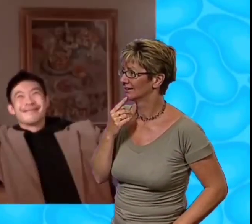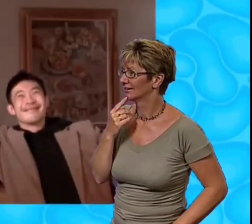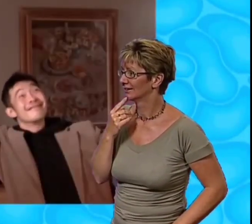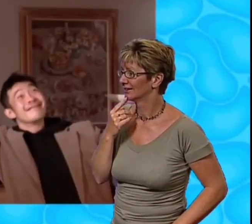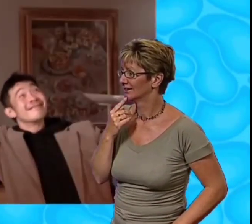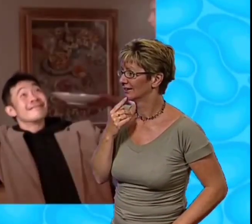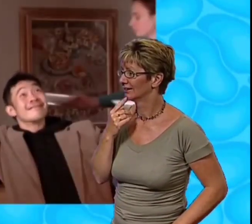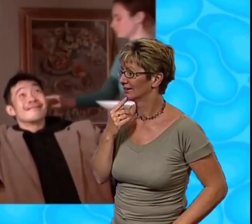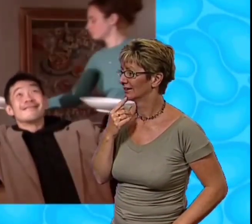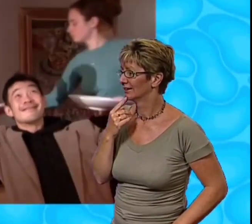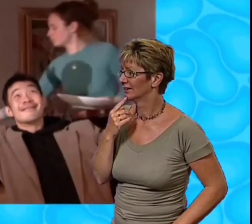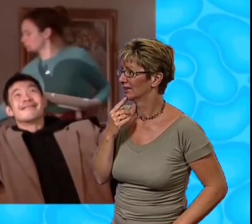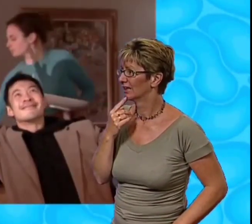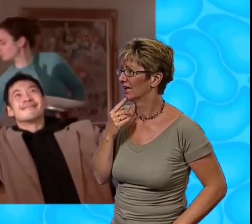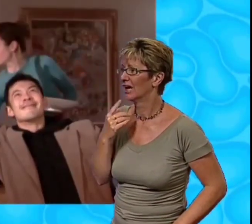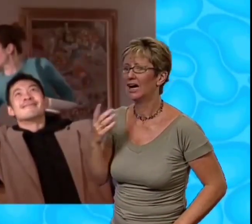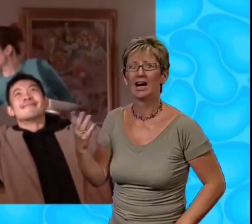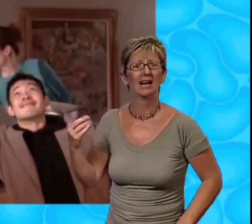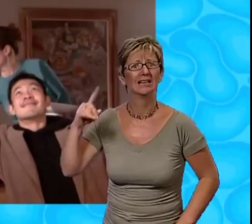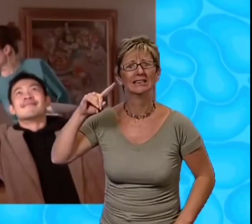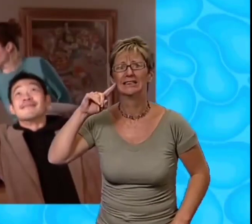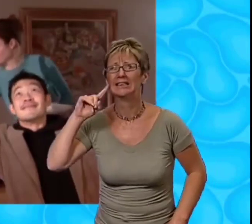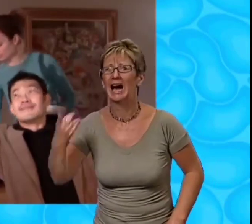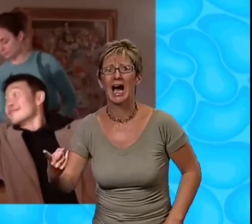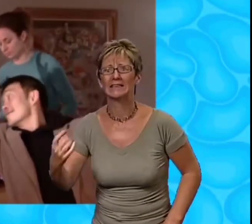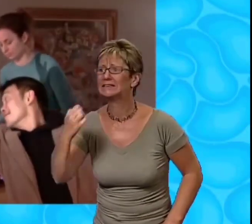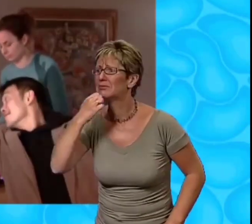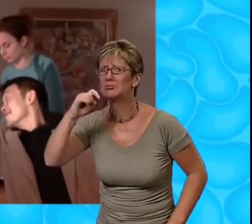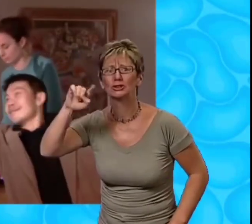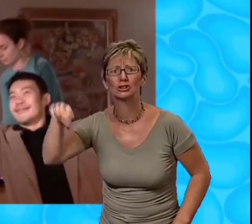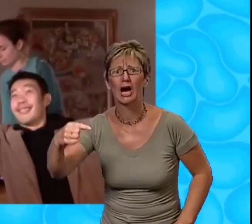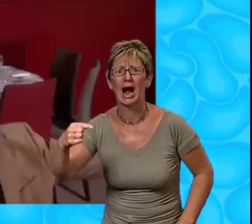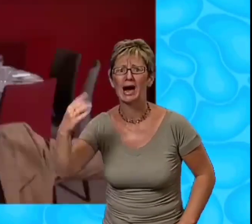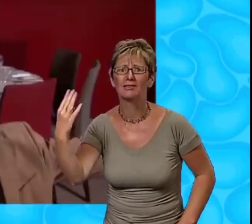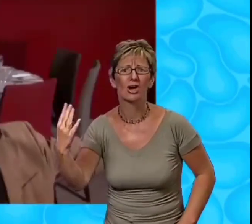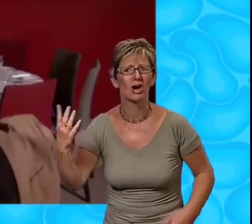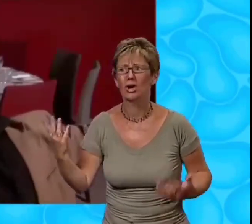He can't go round being a Numberjack.